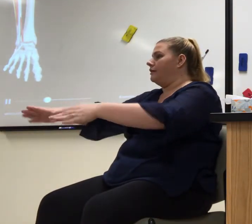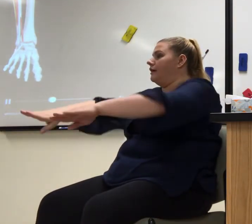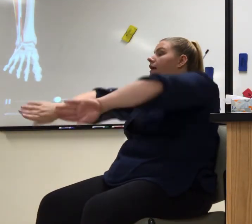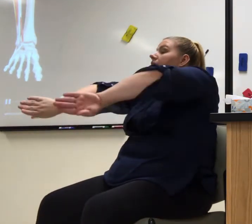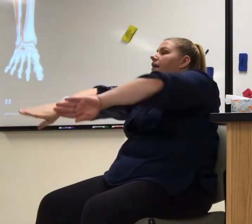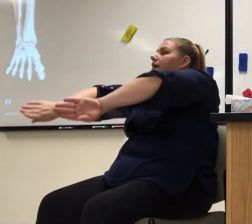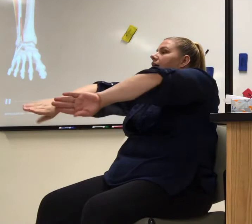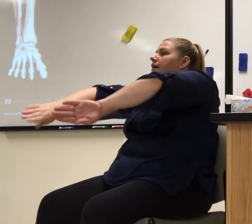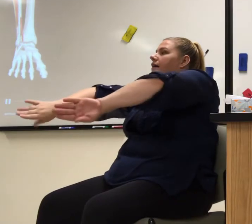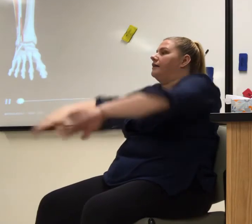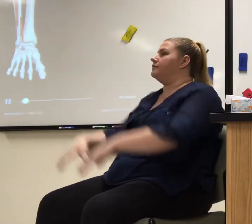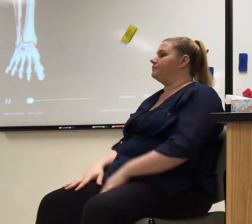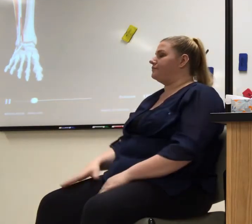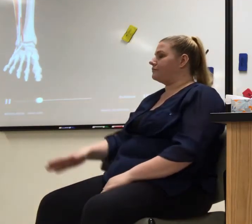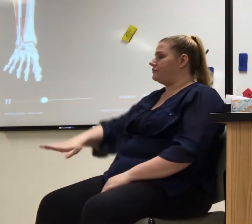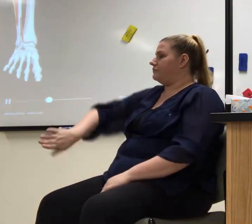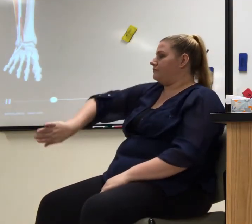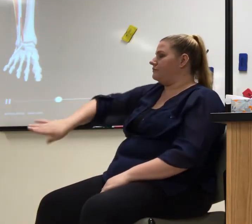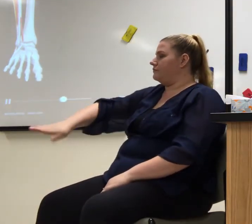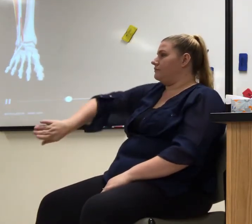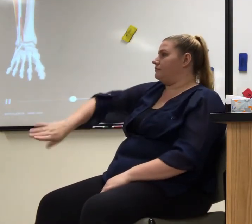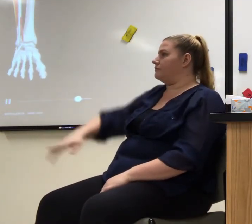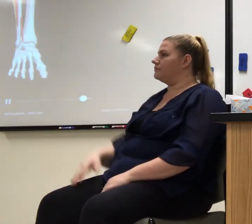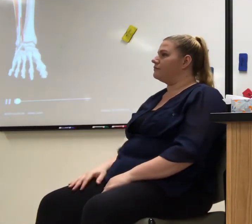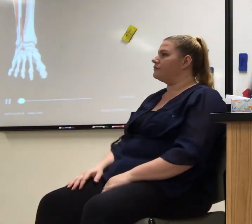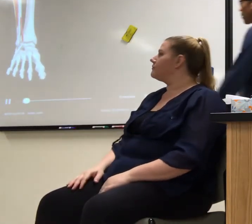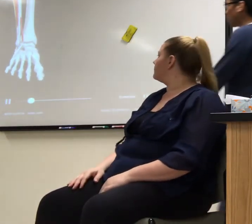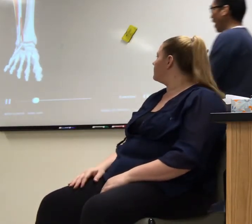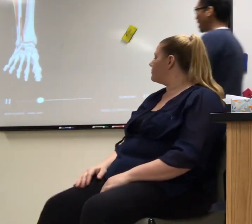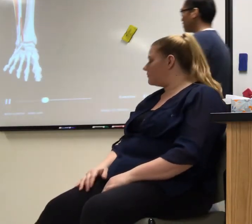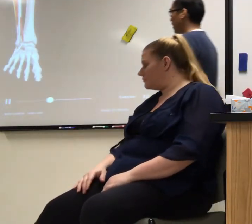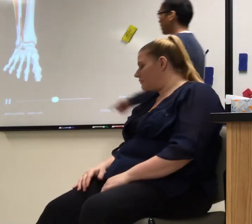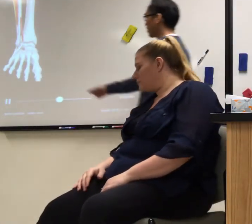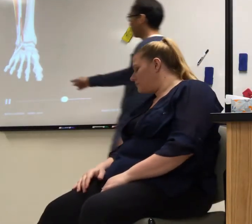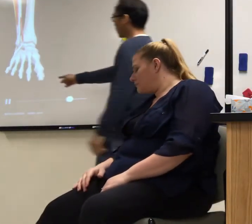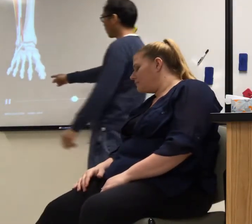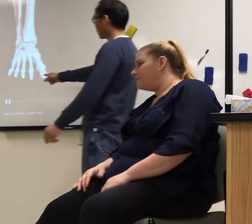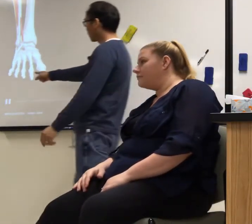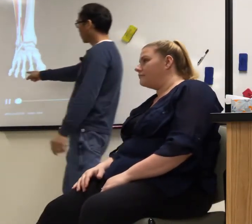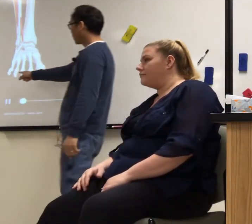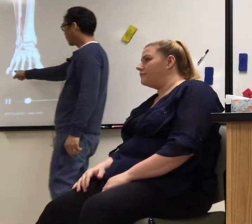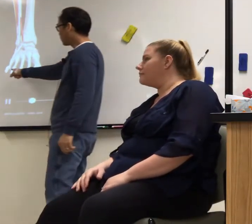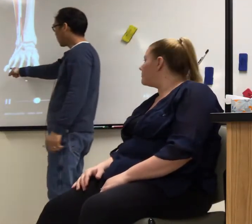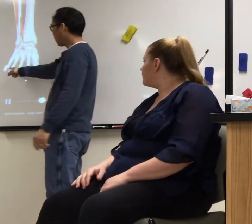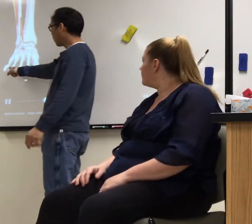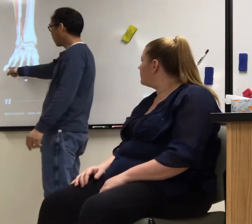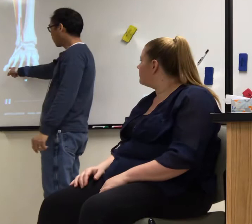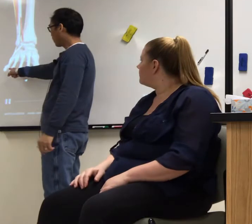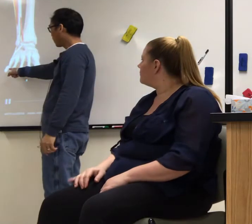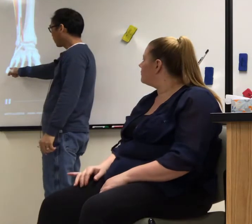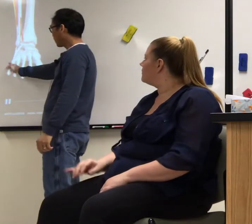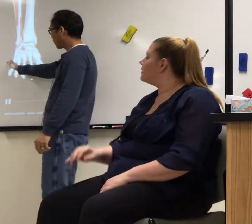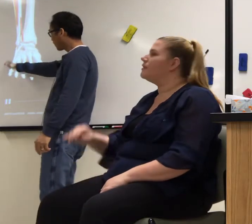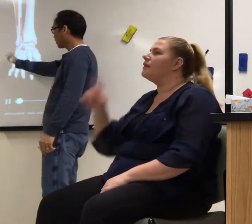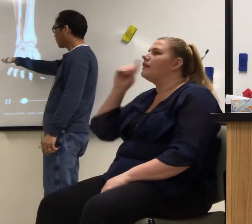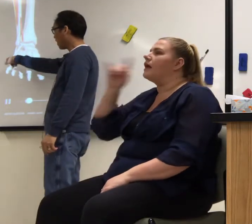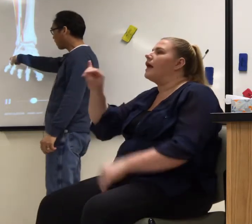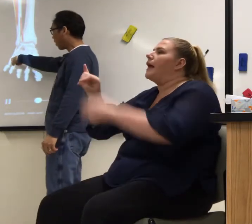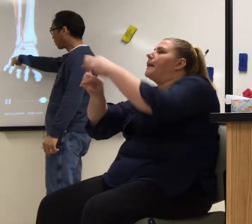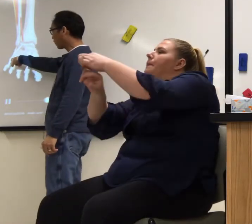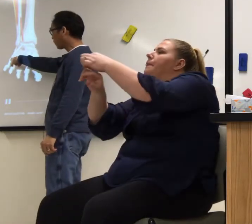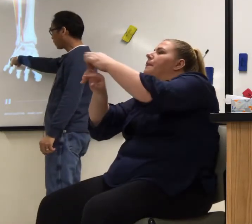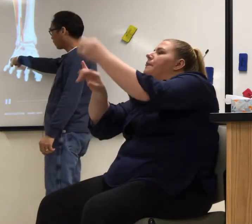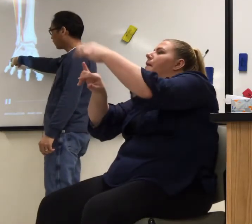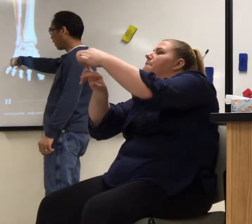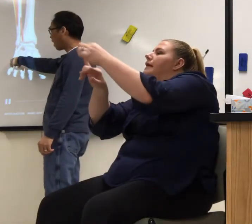Right there. Again, turn your foot outwards. So it's like lifting the lateral aspect of your toe. You lift